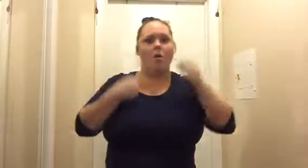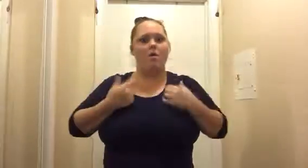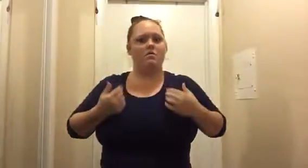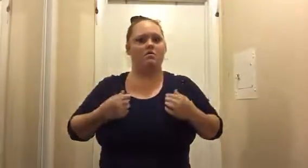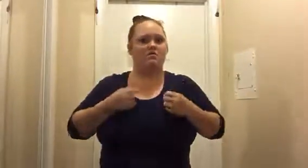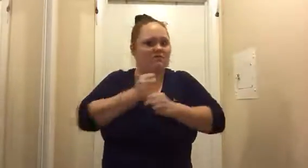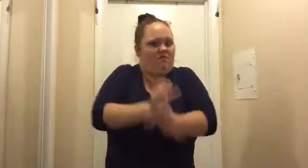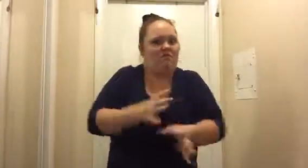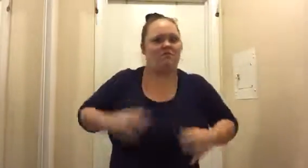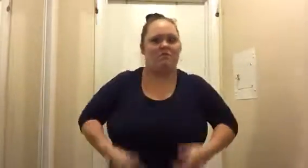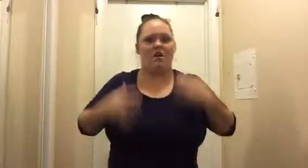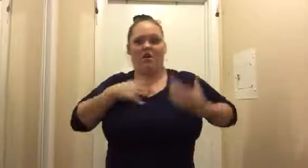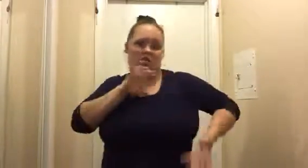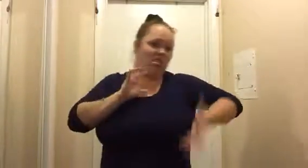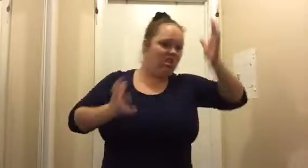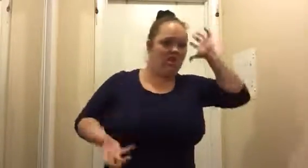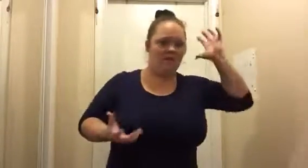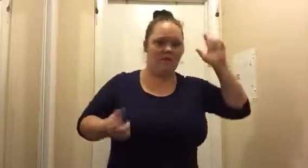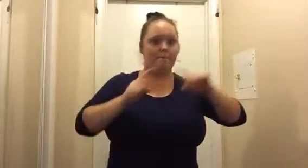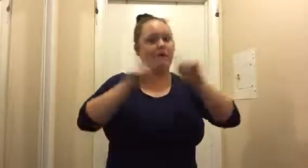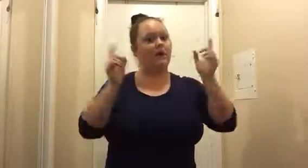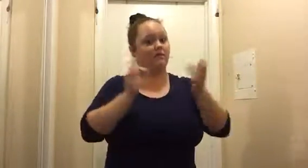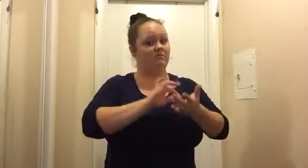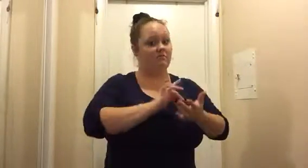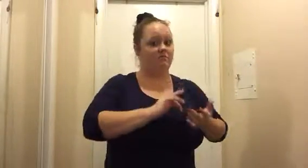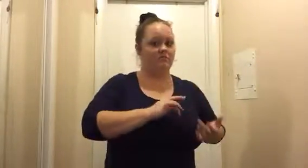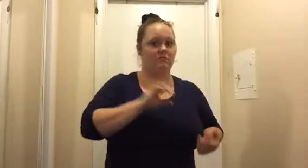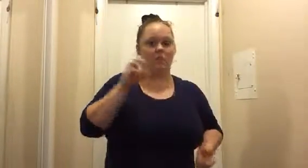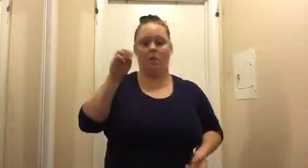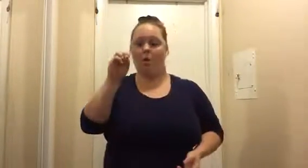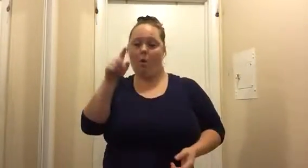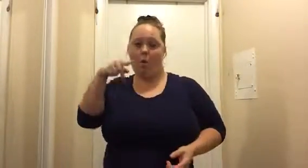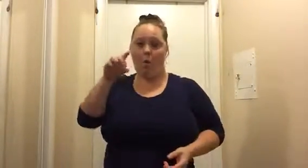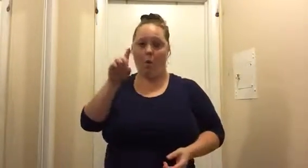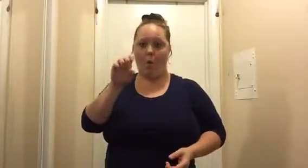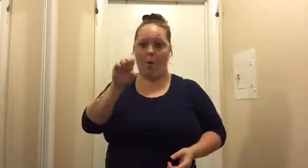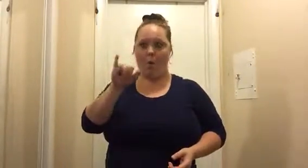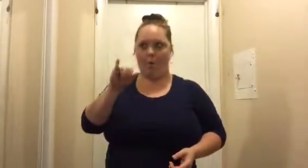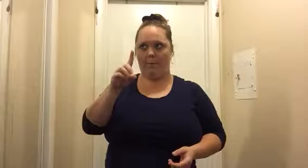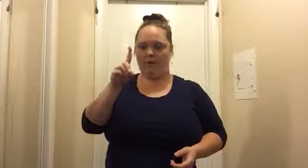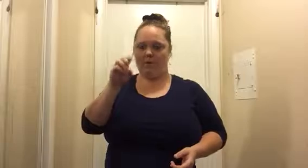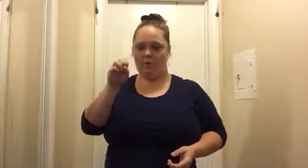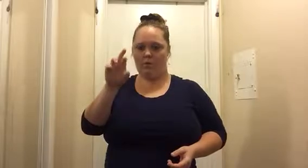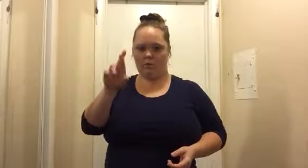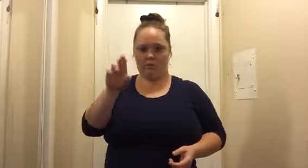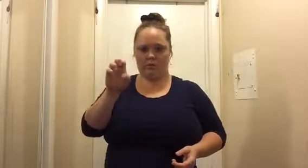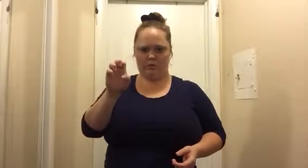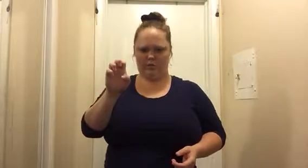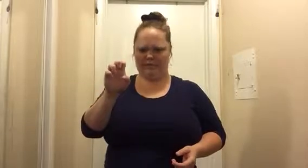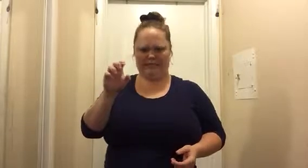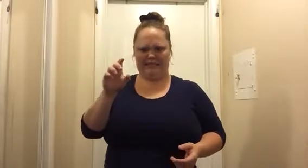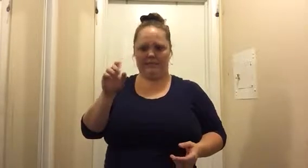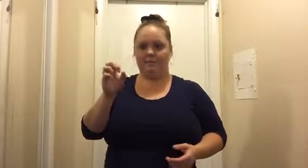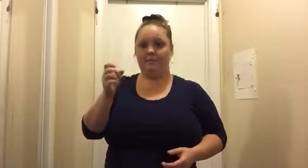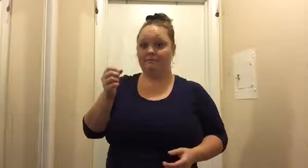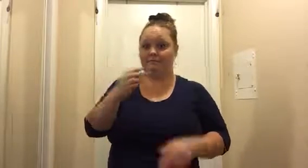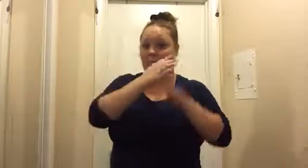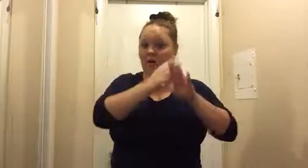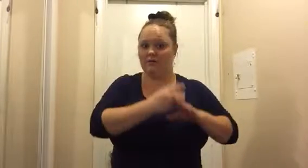pathways. The opiate blocker stops those endorphins from even leaving the room. It slams that door and